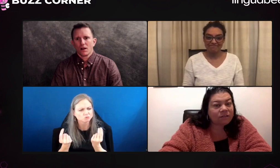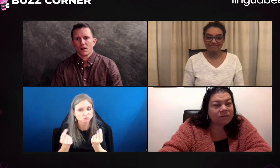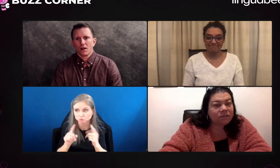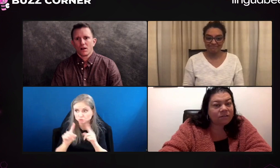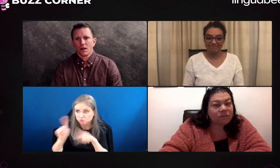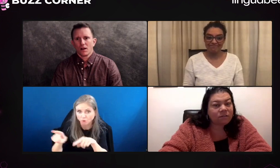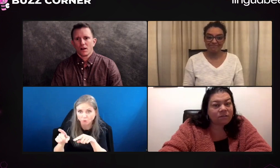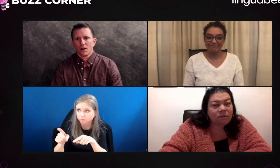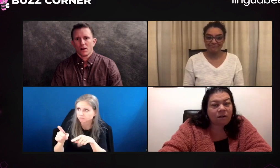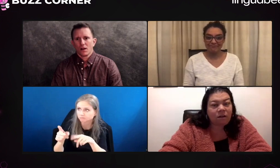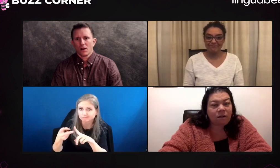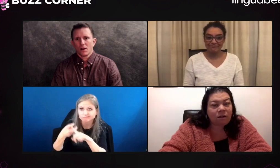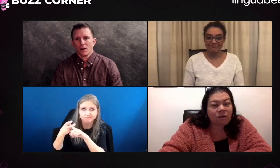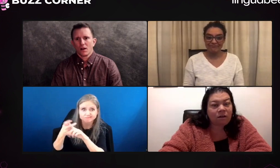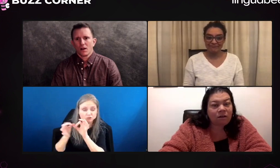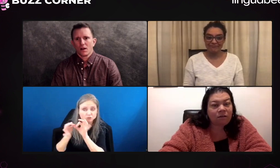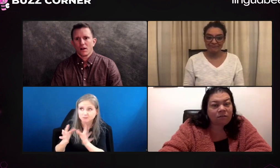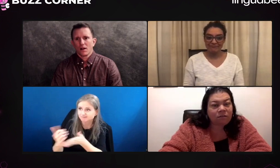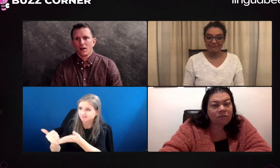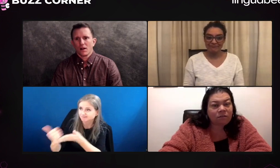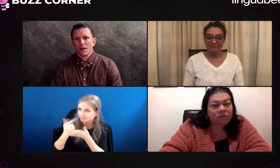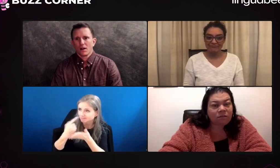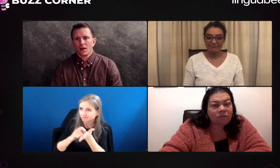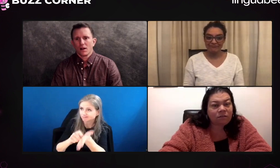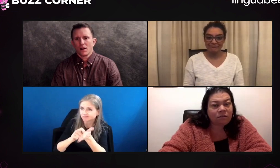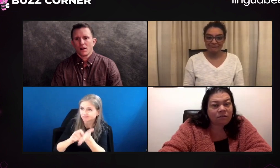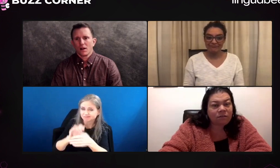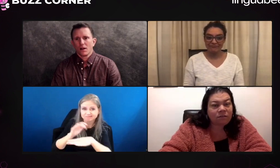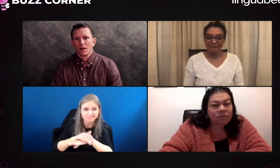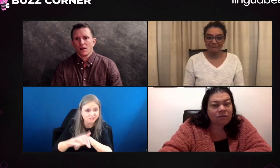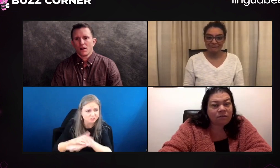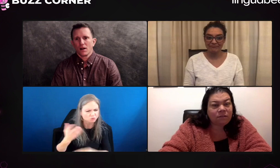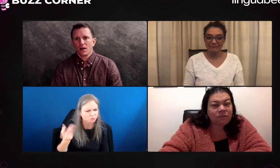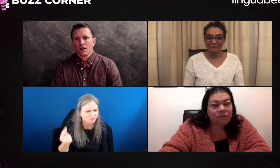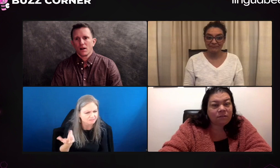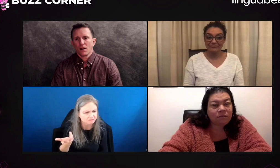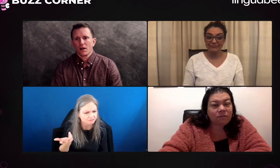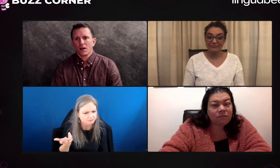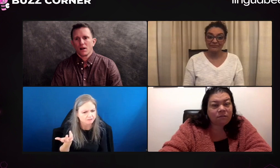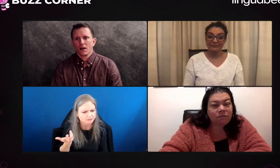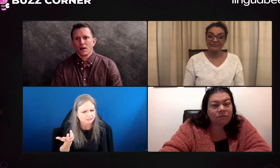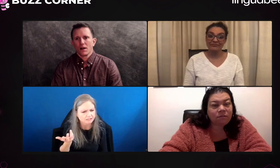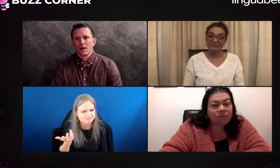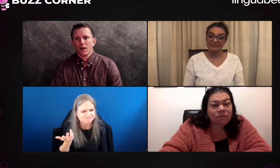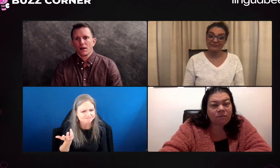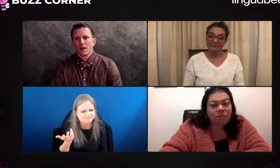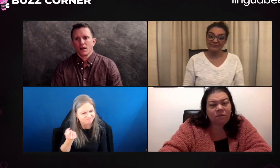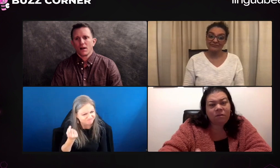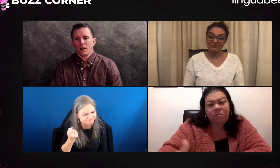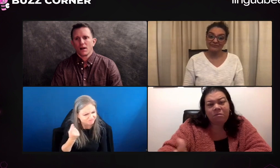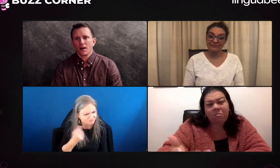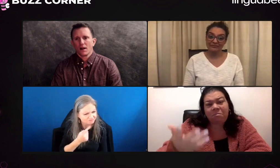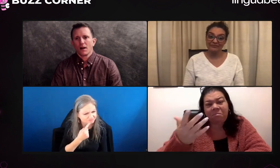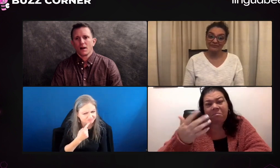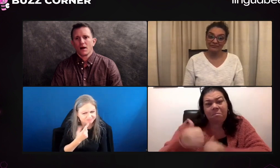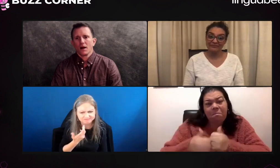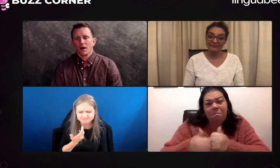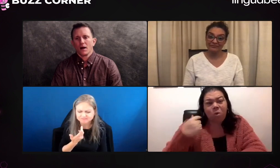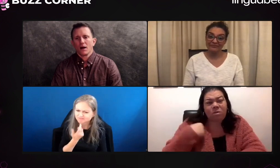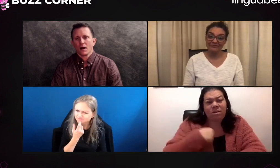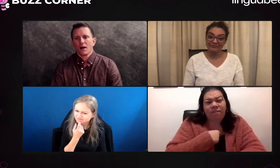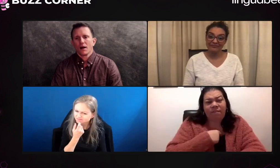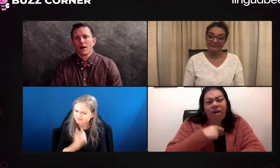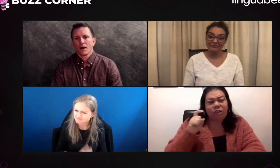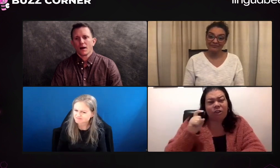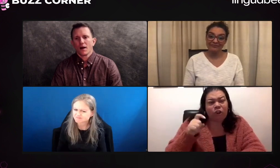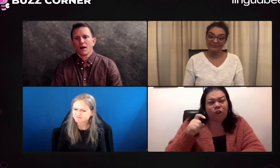would you get that done? Is there a service? Would you get an interpreter to help you create this list ahead of time? What happens if you don't have